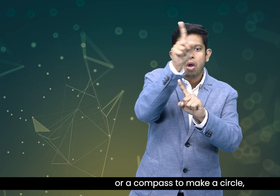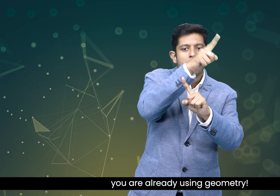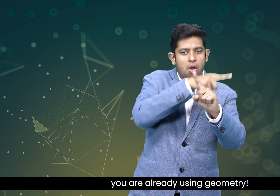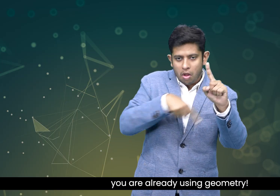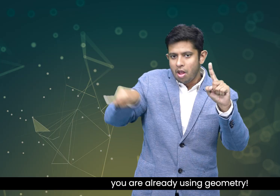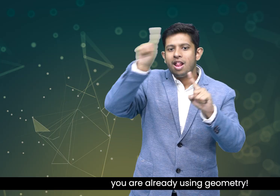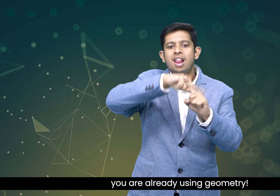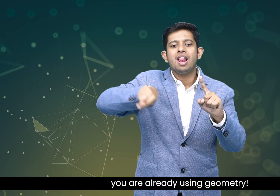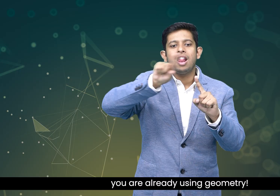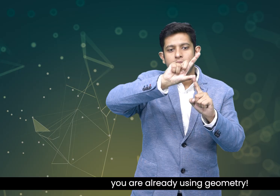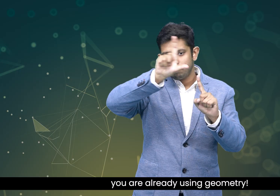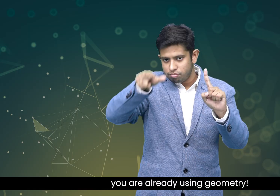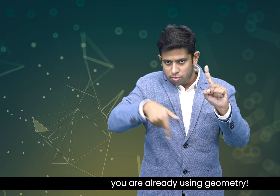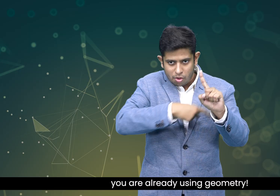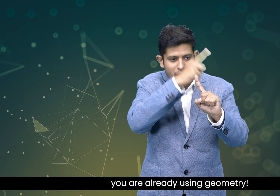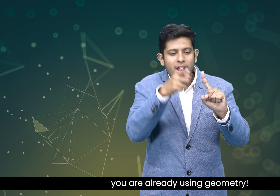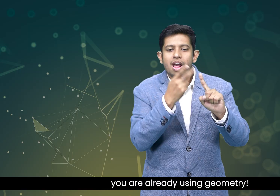you are already using geometry.